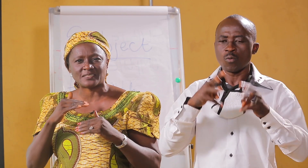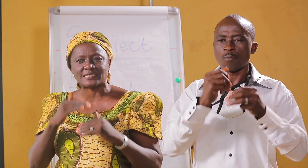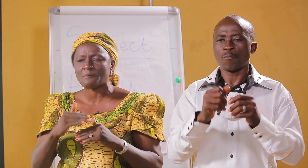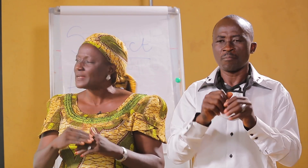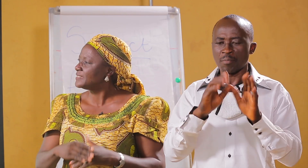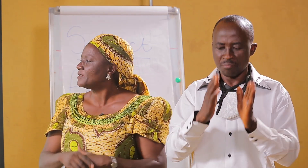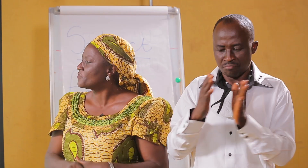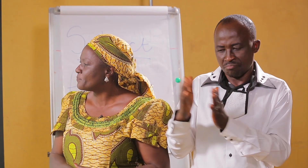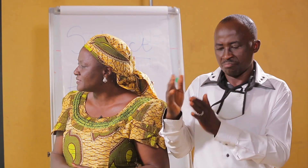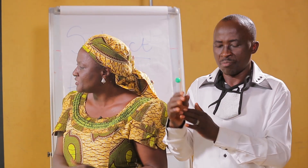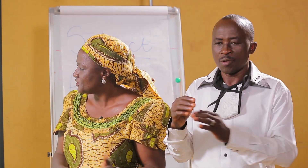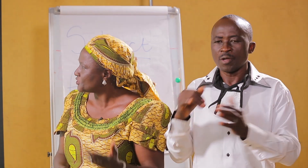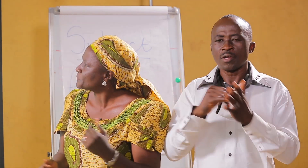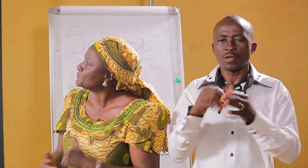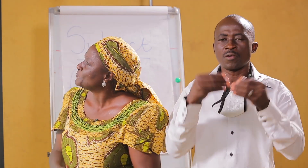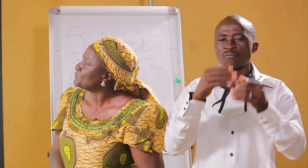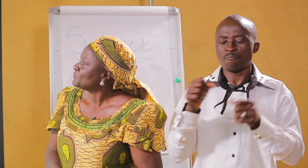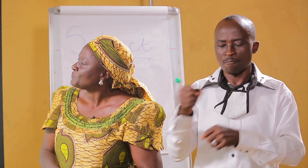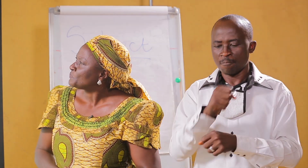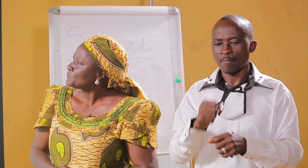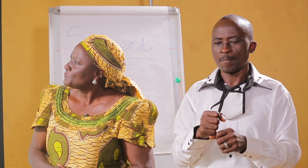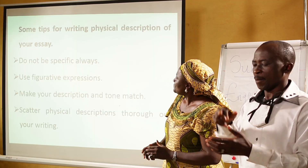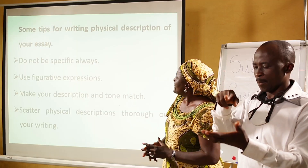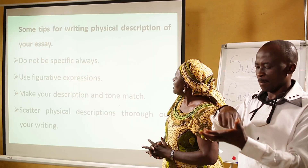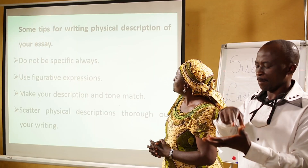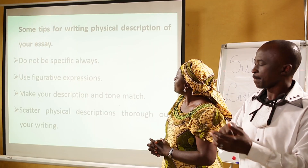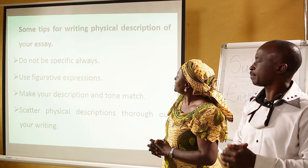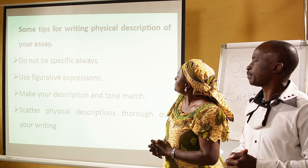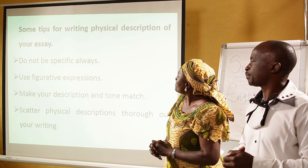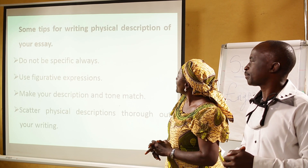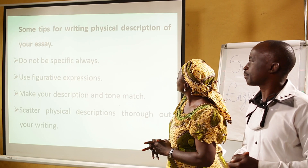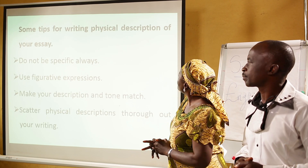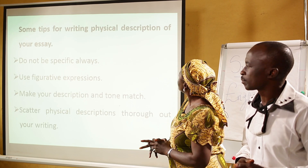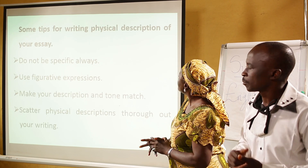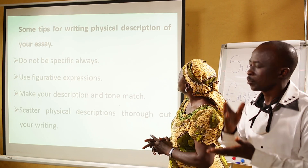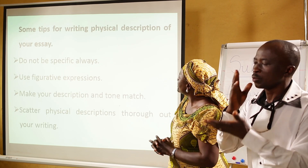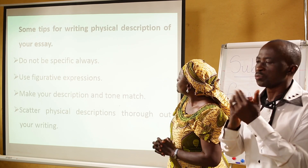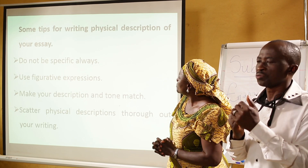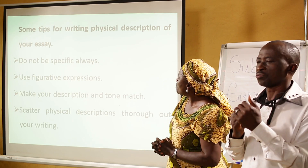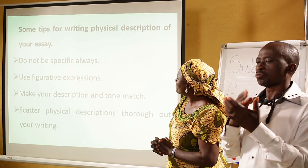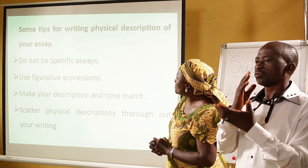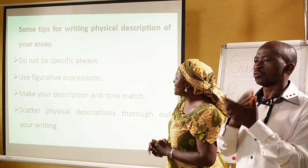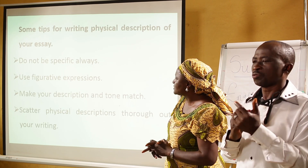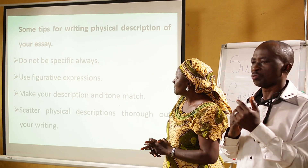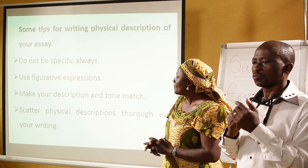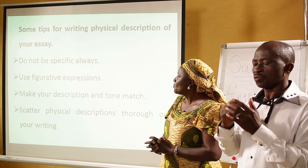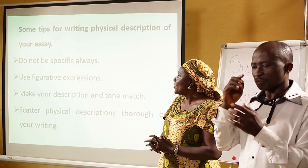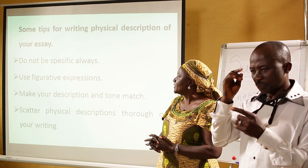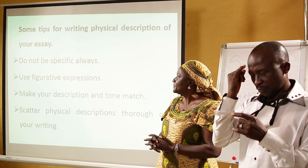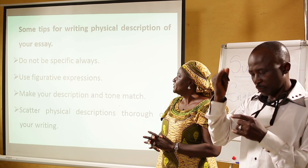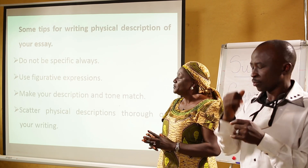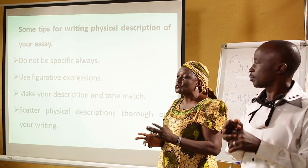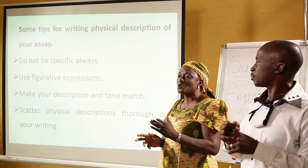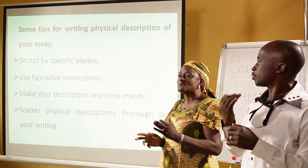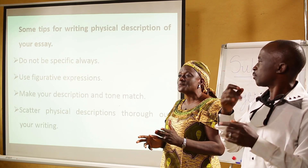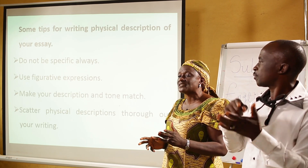a systematic representation. Now, some tips for writing physical description of your essay.